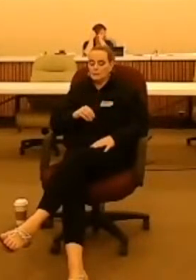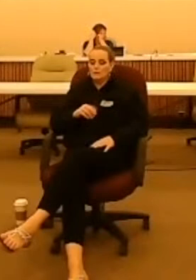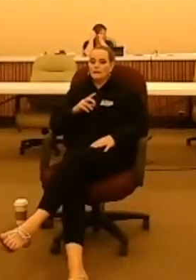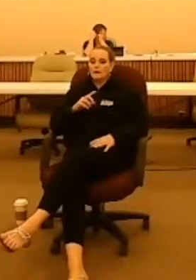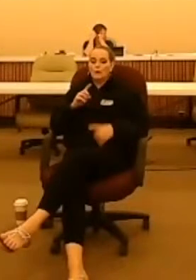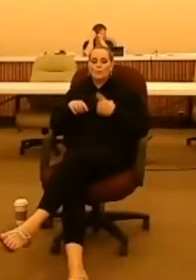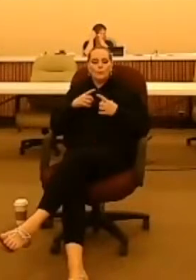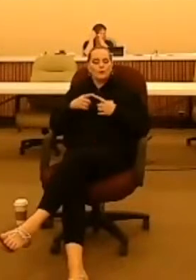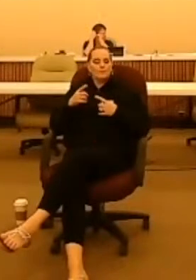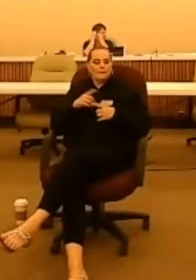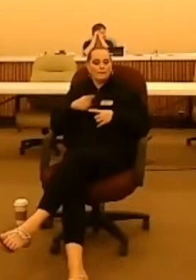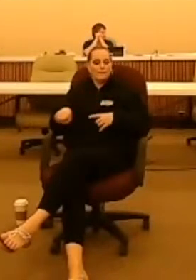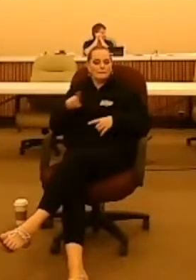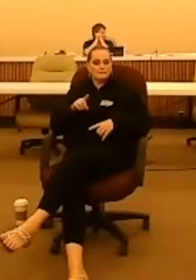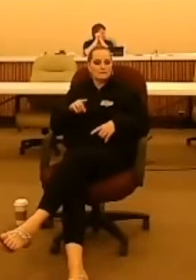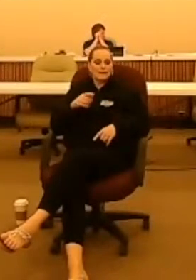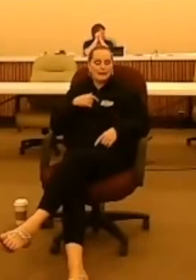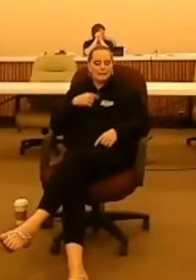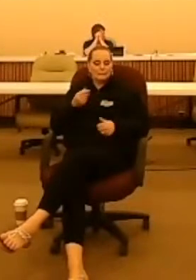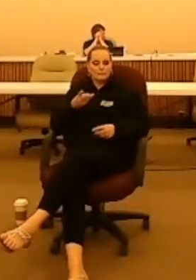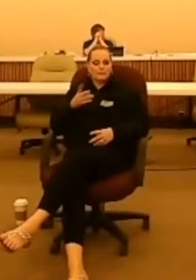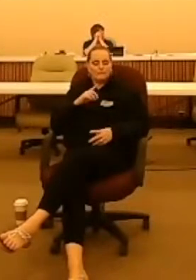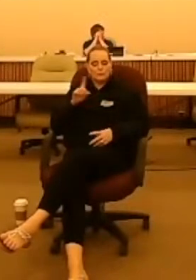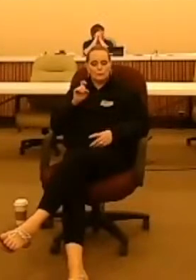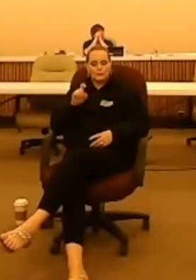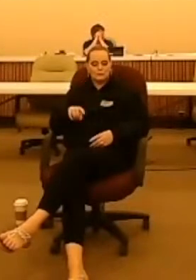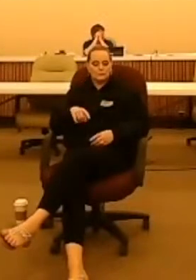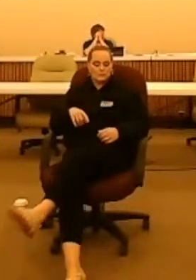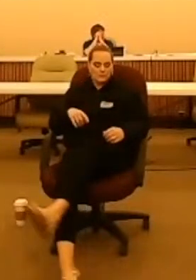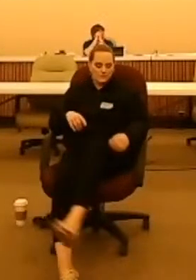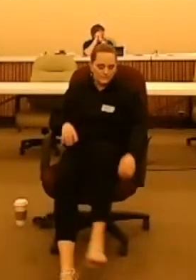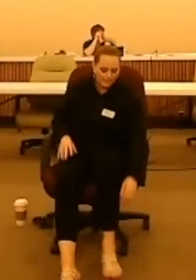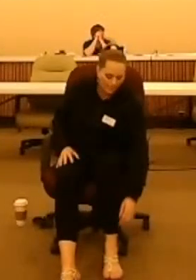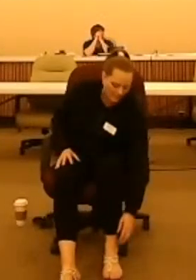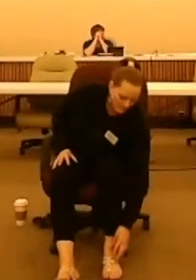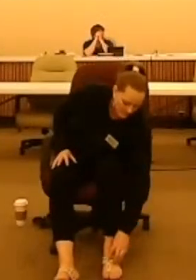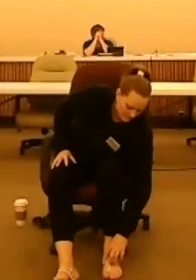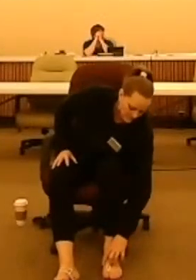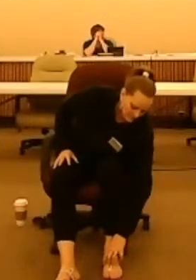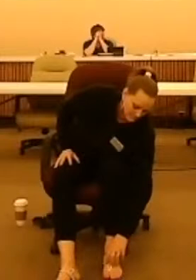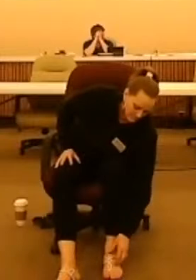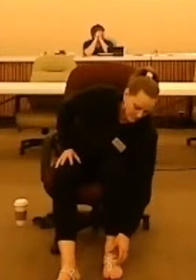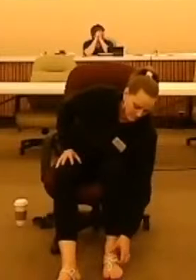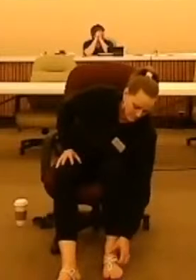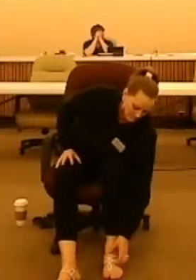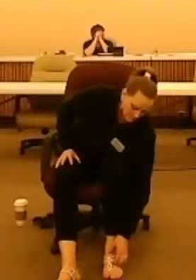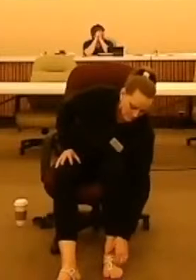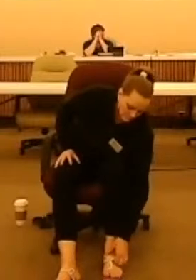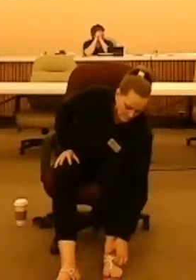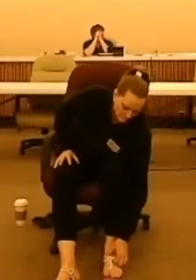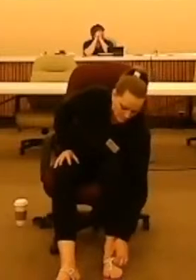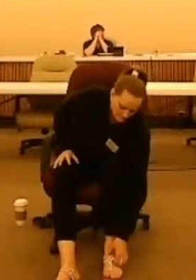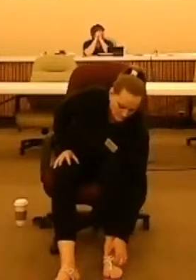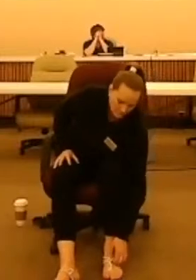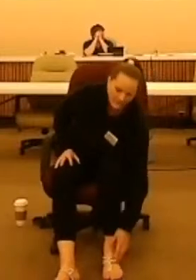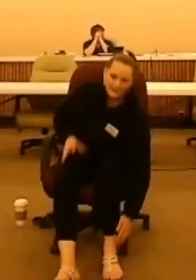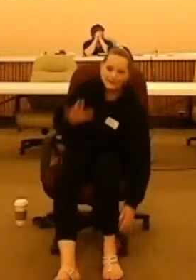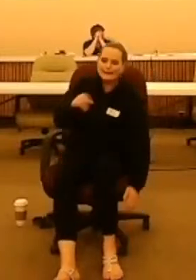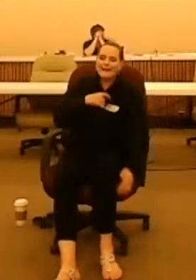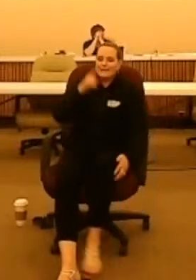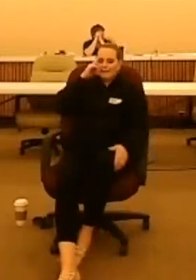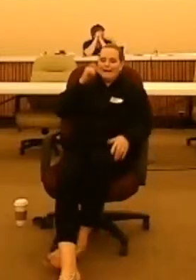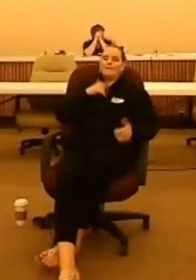this? And I got a few questions. If you're done now. Yeah, I think I got all the questions. Go ahead, Mike. there. So